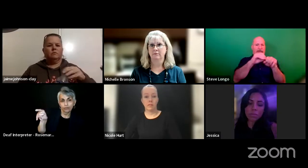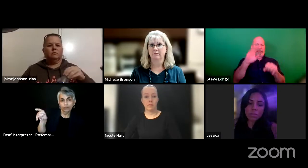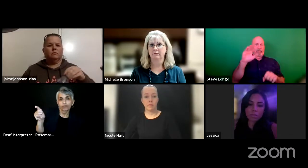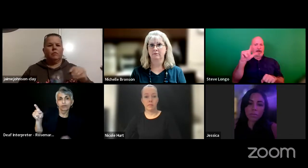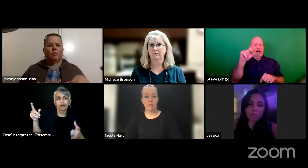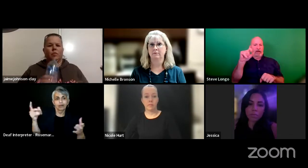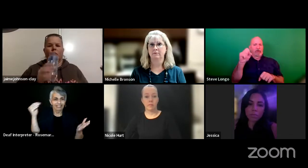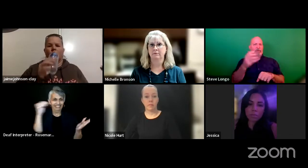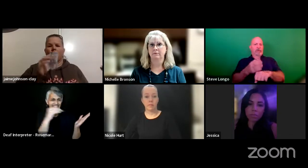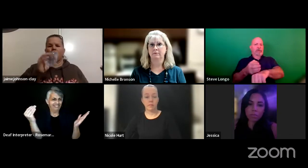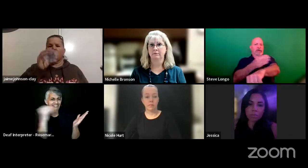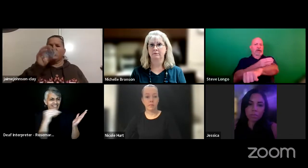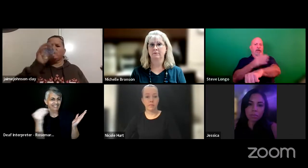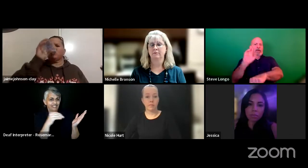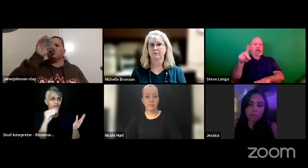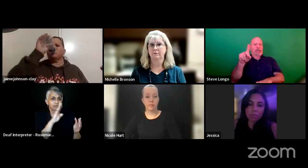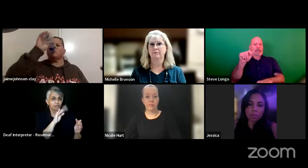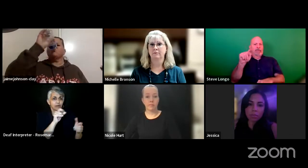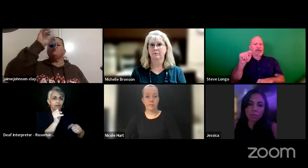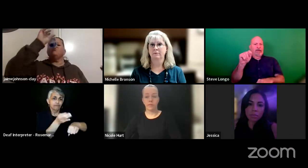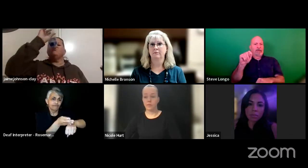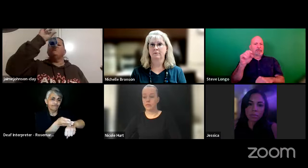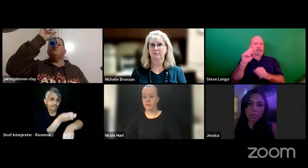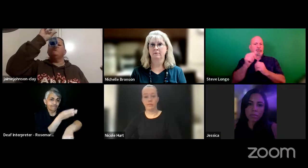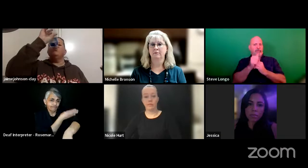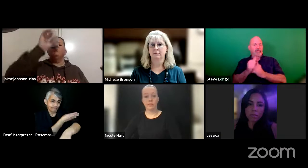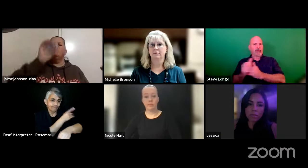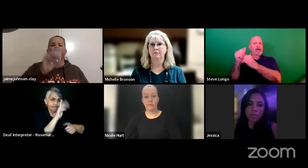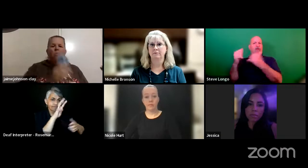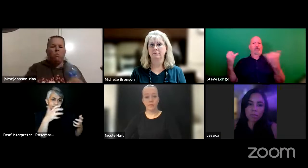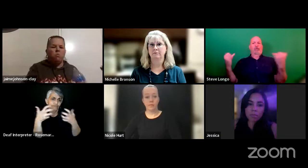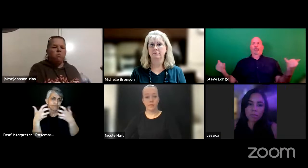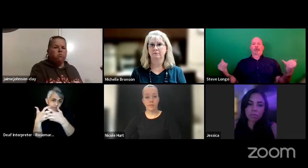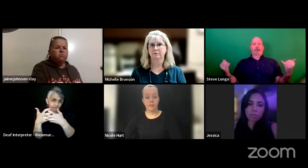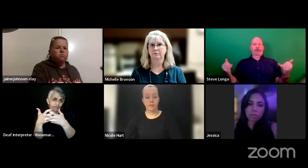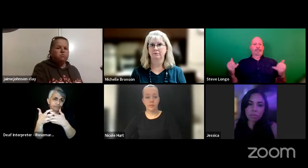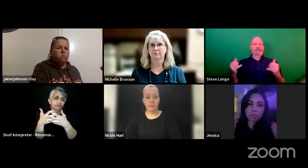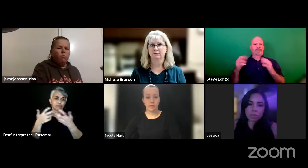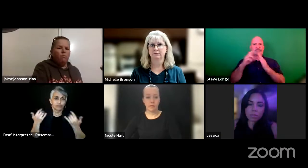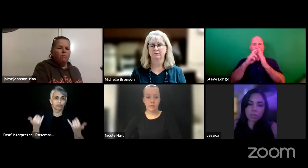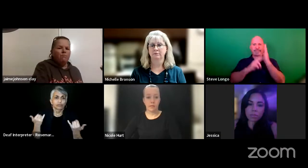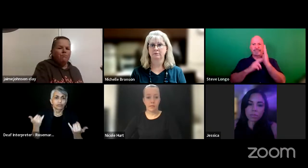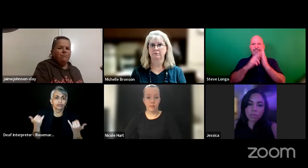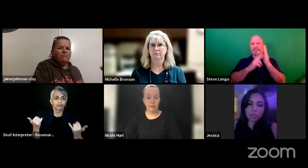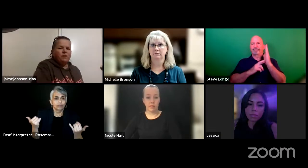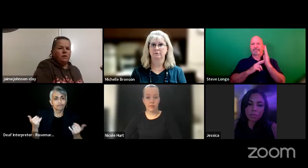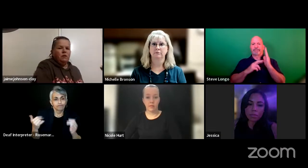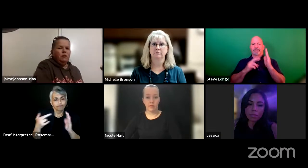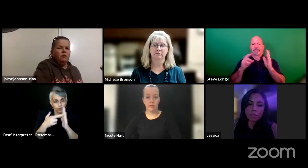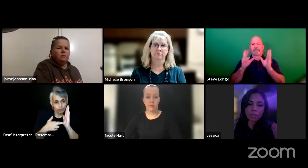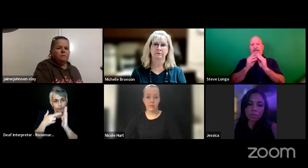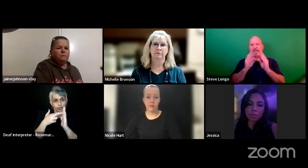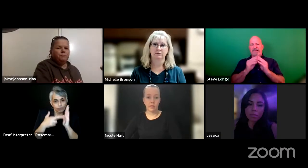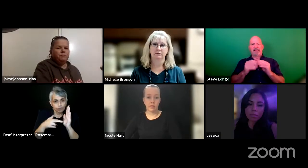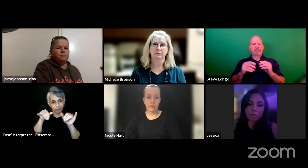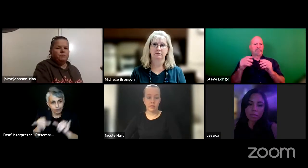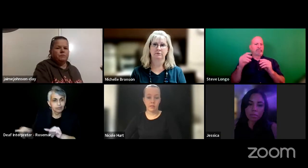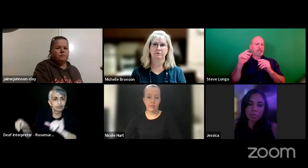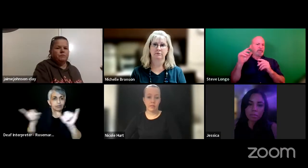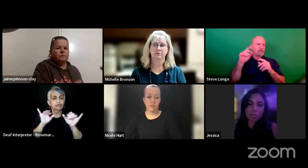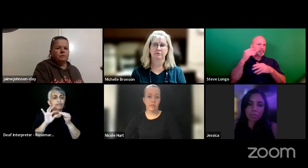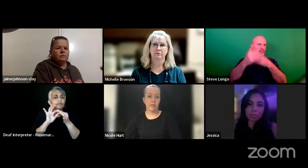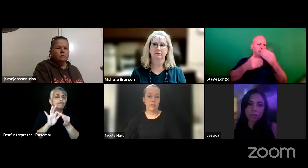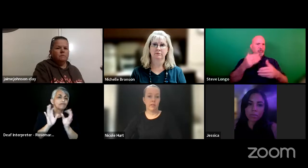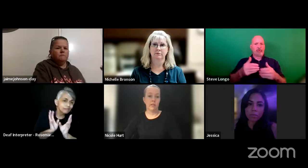in bylaws and in our function as a board. I want to make sure that we are following the current rules